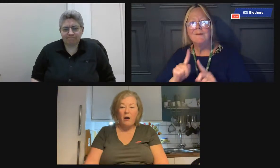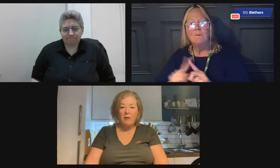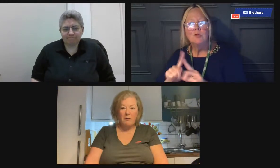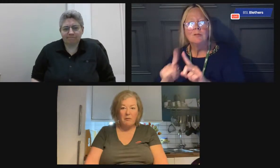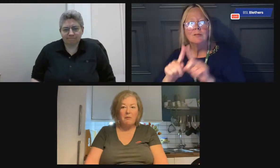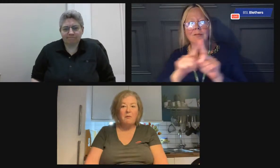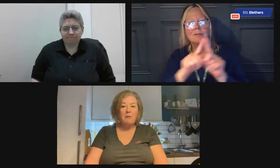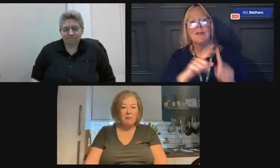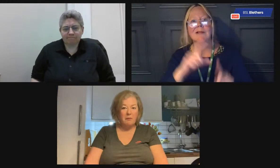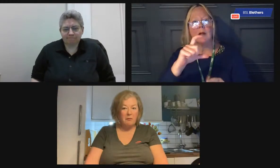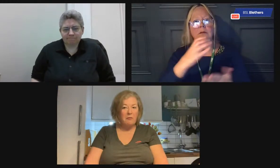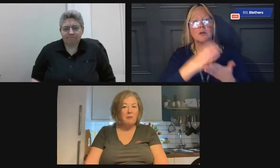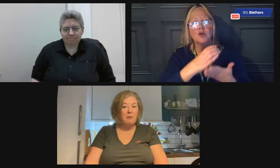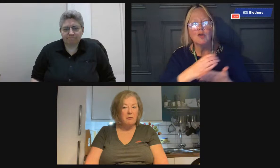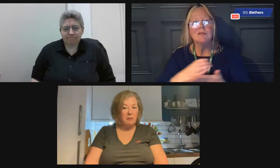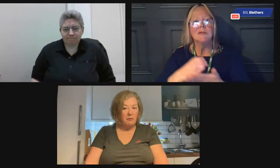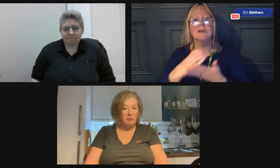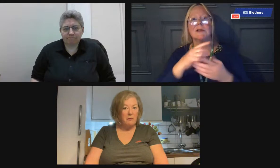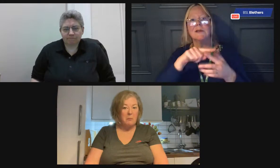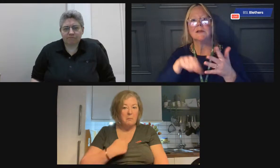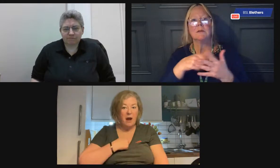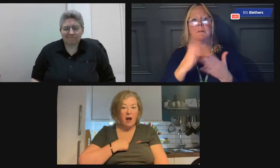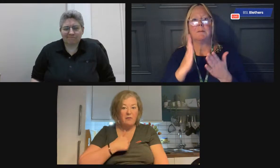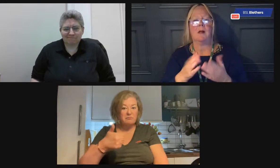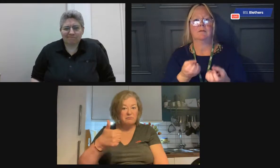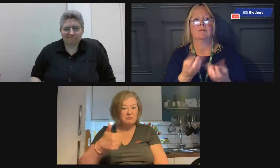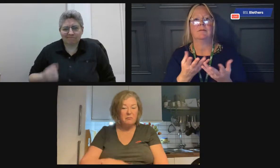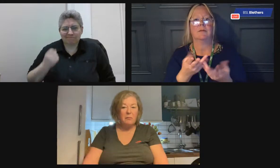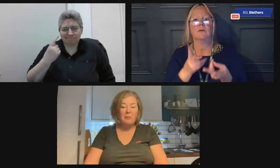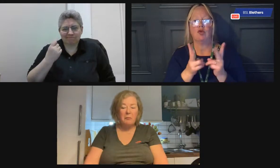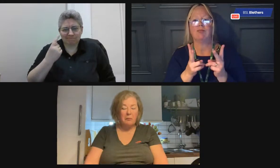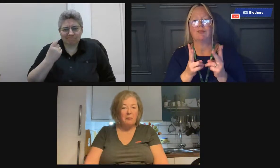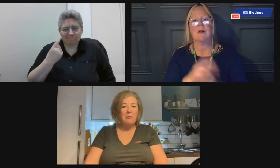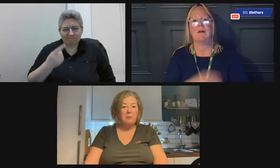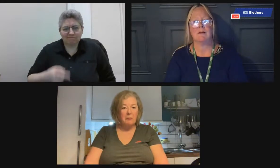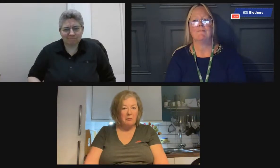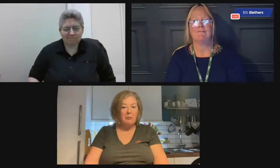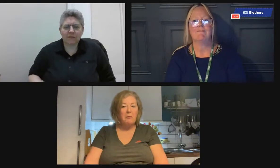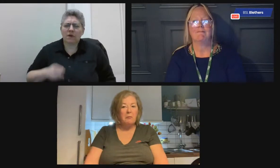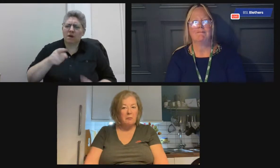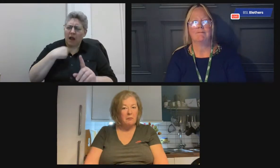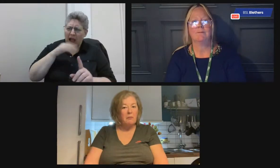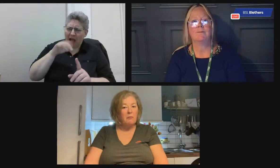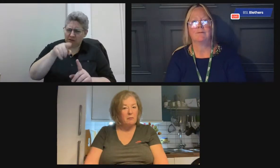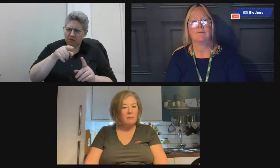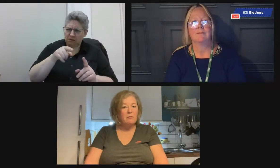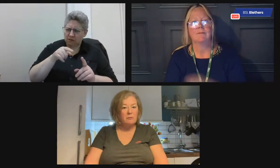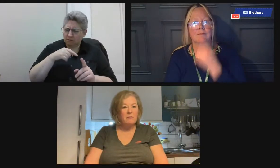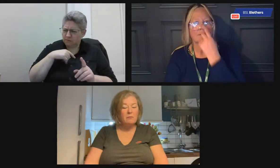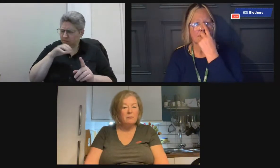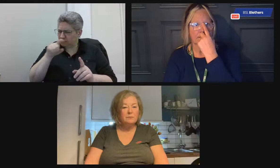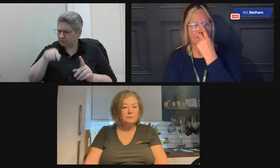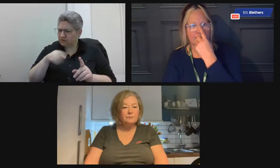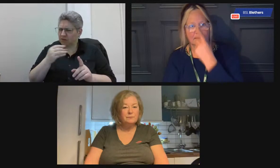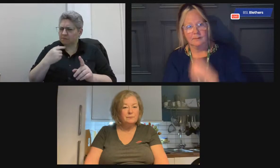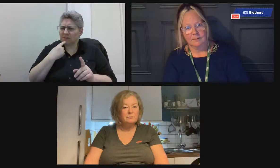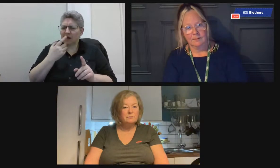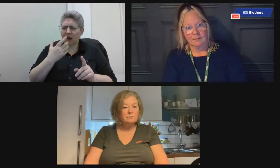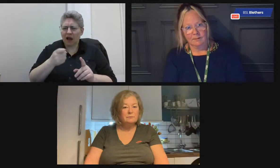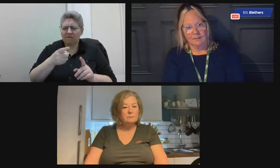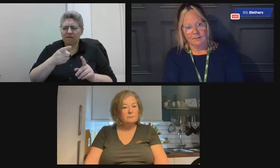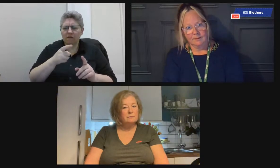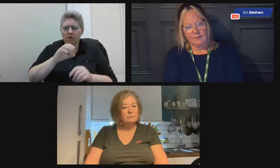very often services won't pay for interpreters. So I think all I of the would cancer find. charities need to be more aware about provision